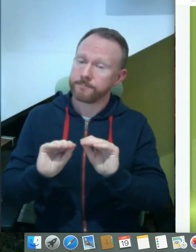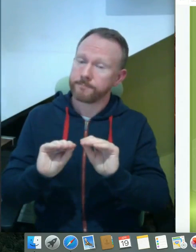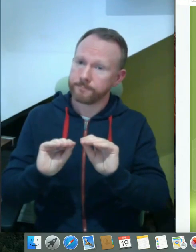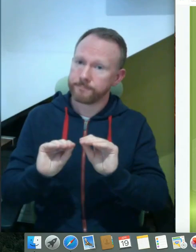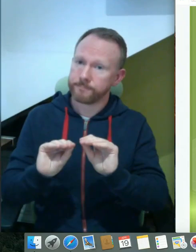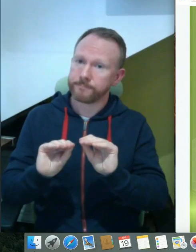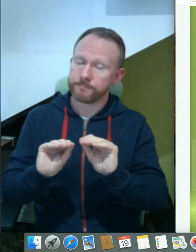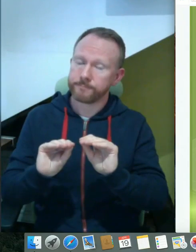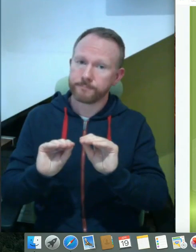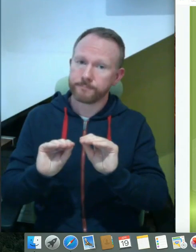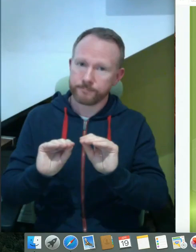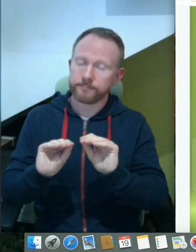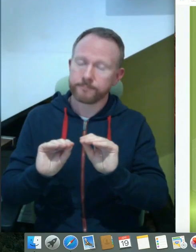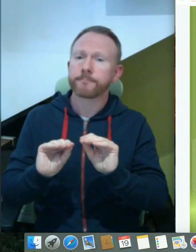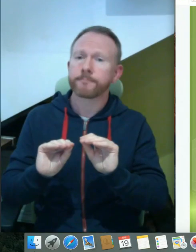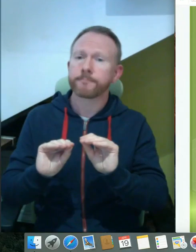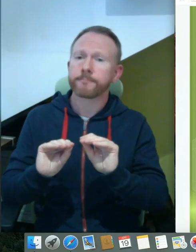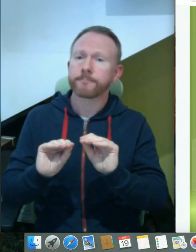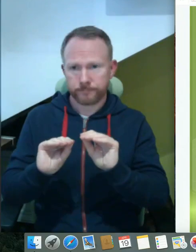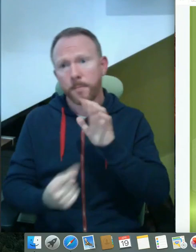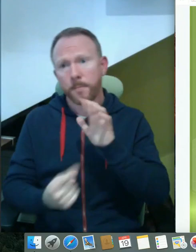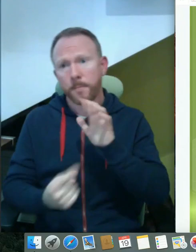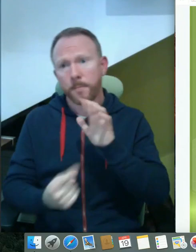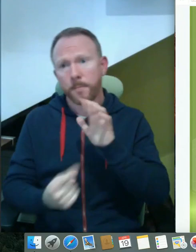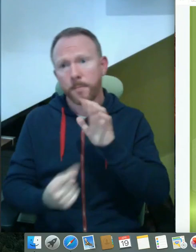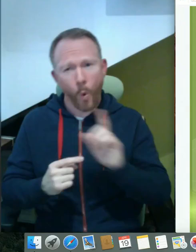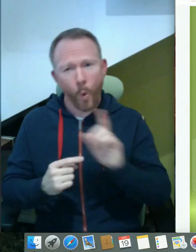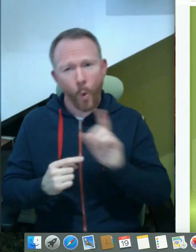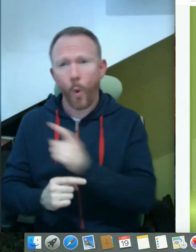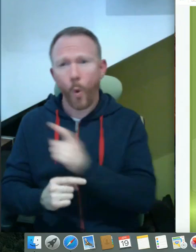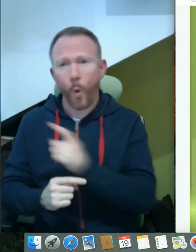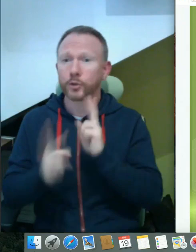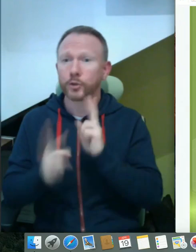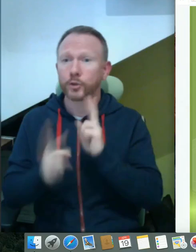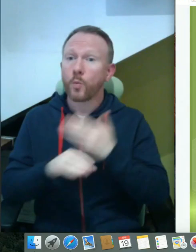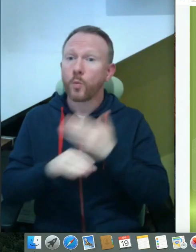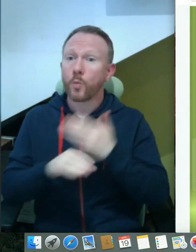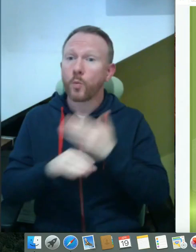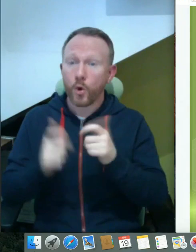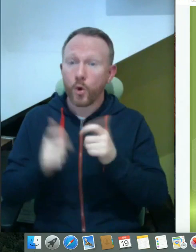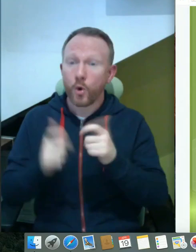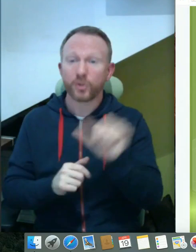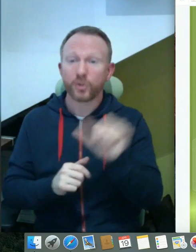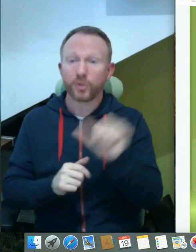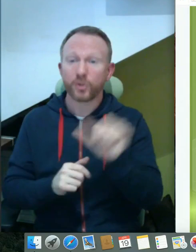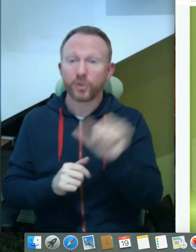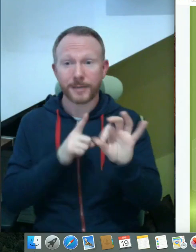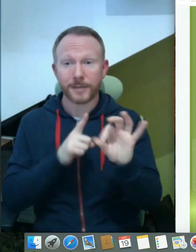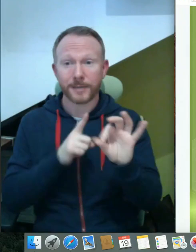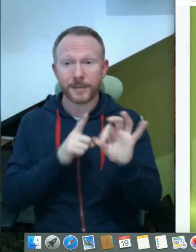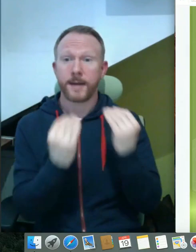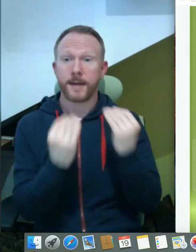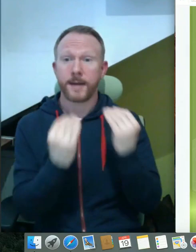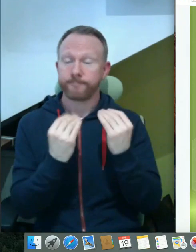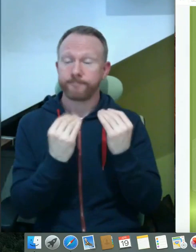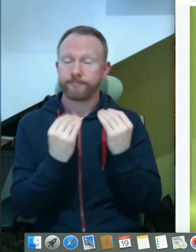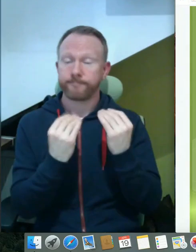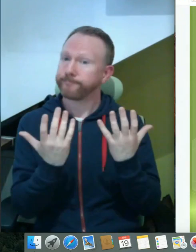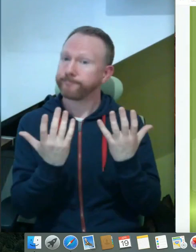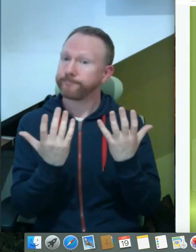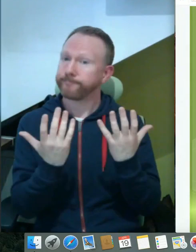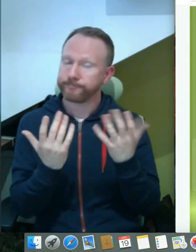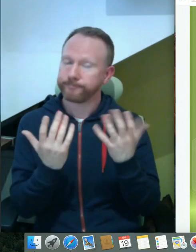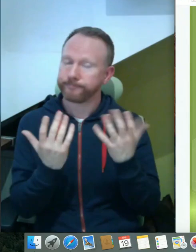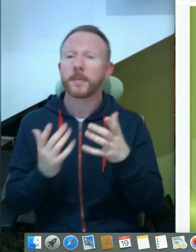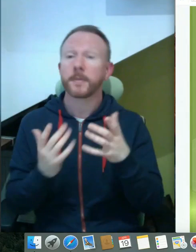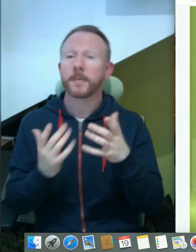suggests that all interpreters should have received some specialist training. And certainly I know BSL interpreters in